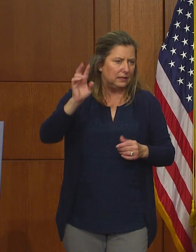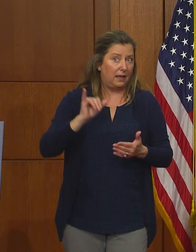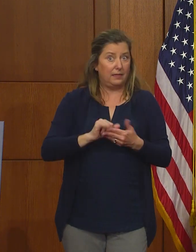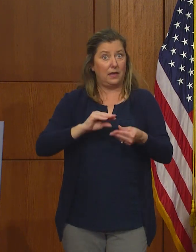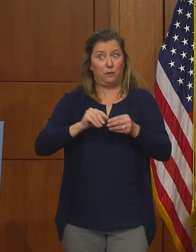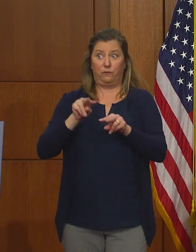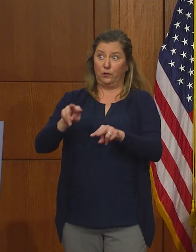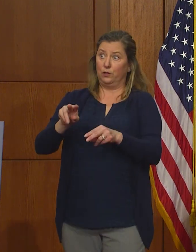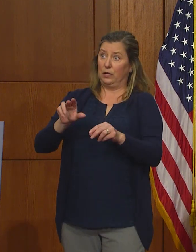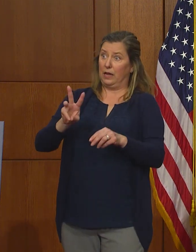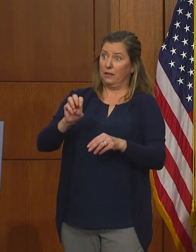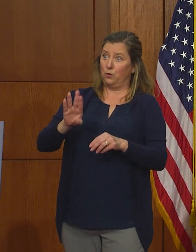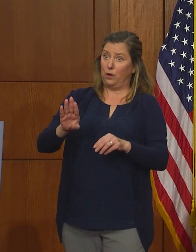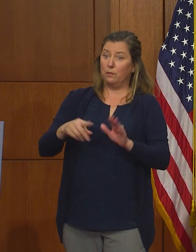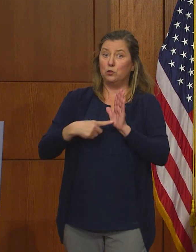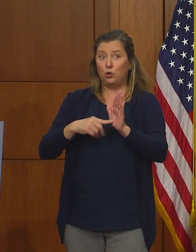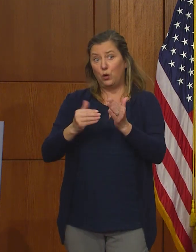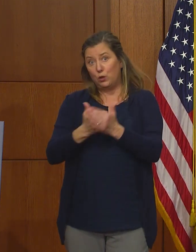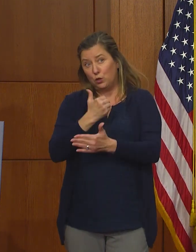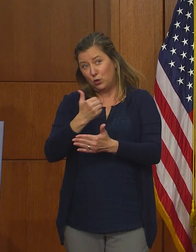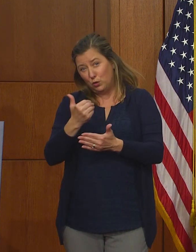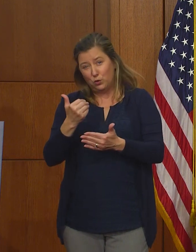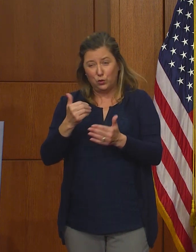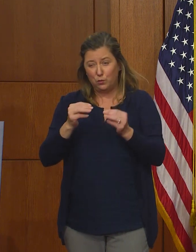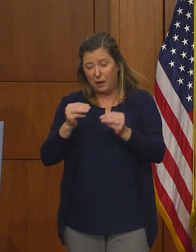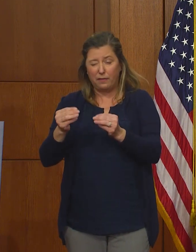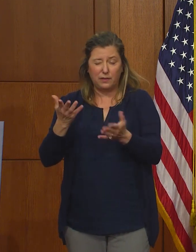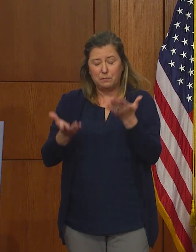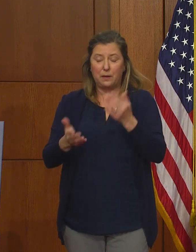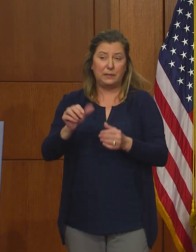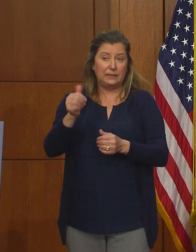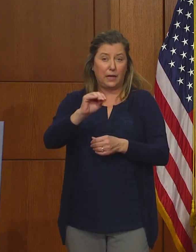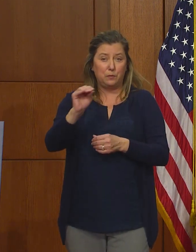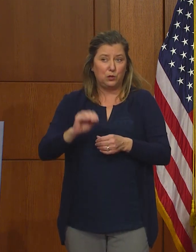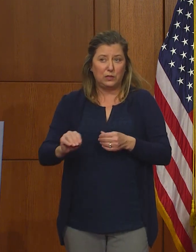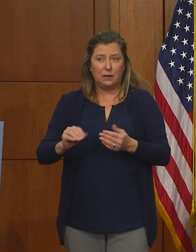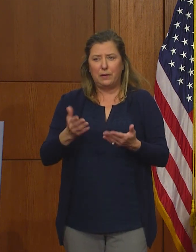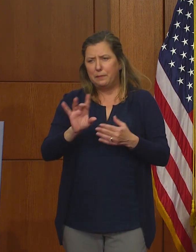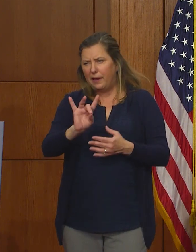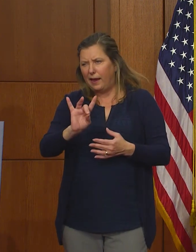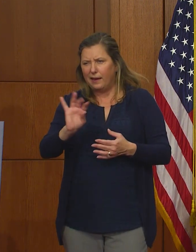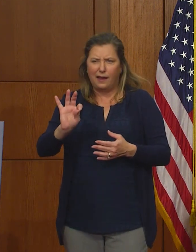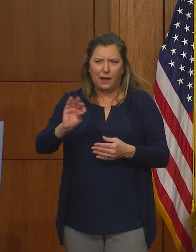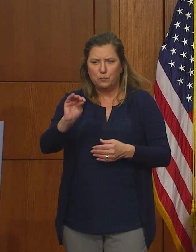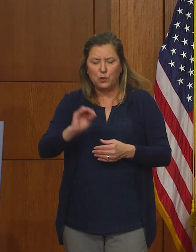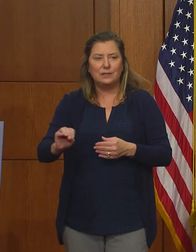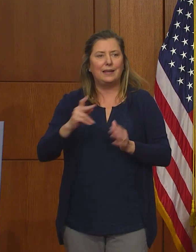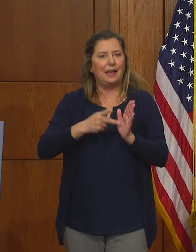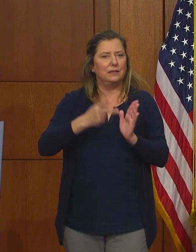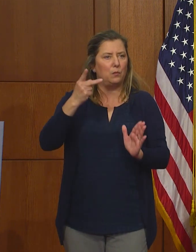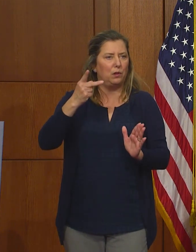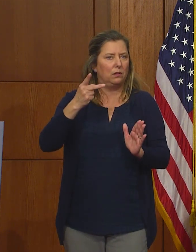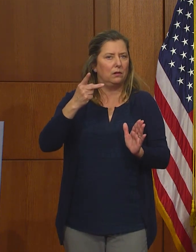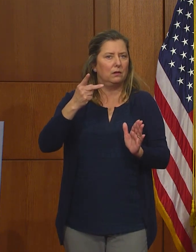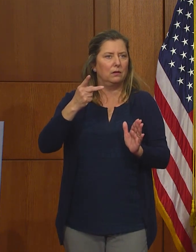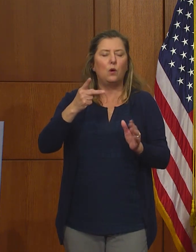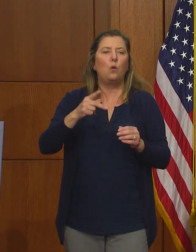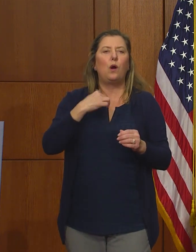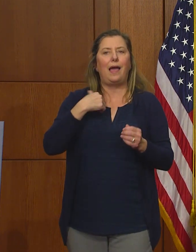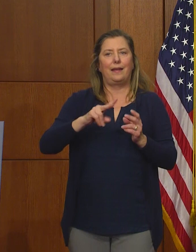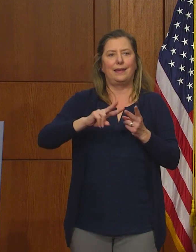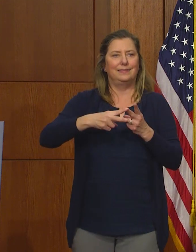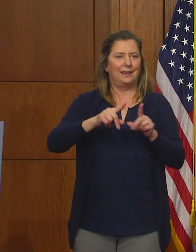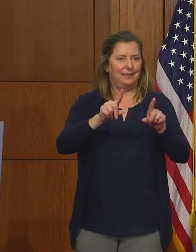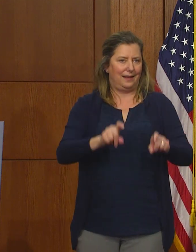check the website, reflecting the new methodology, is about 10% of the people, 8 or 9%, had a duplicate, not a duplicate, had an